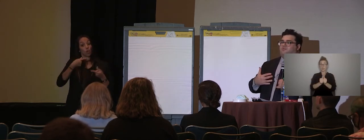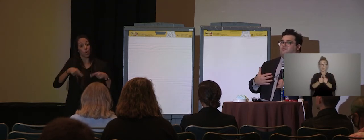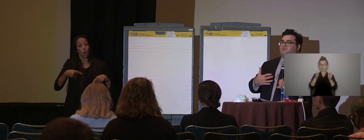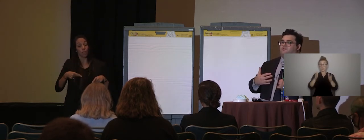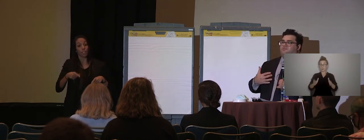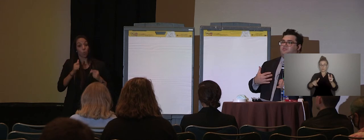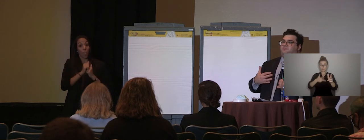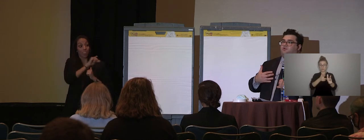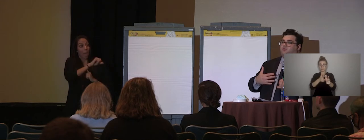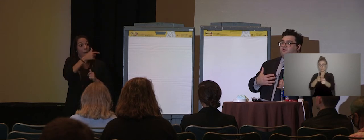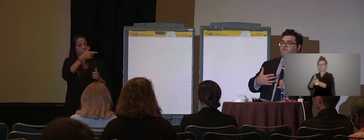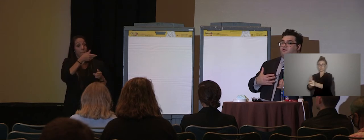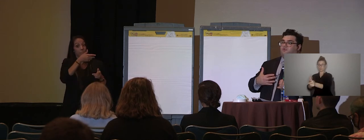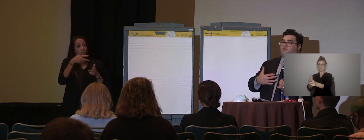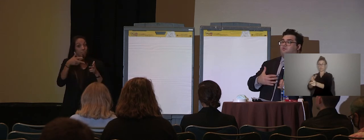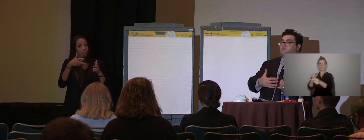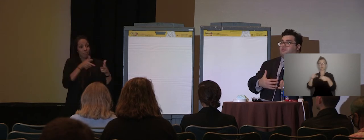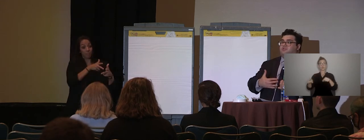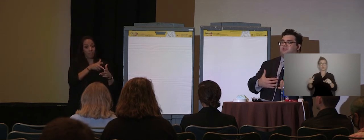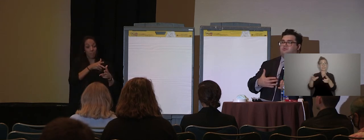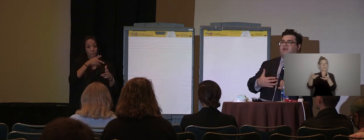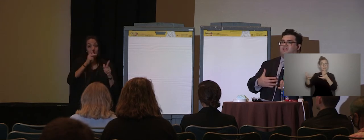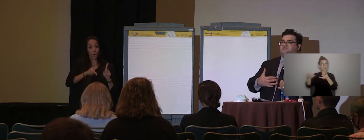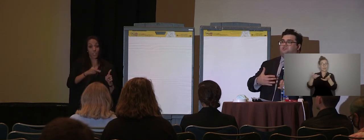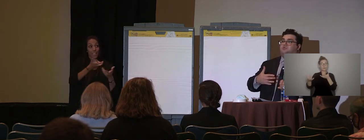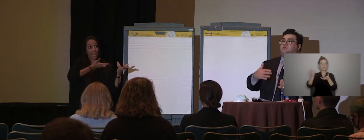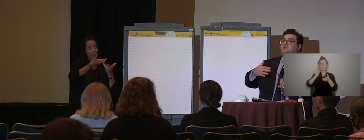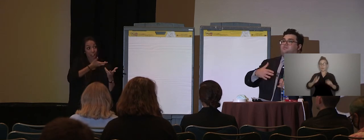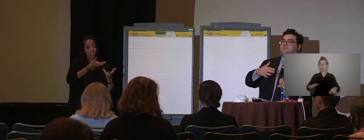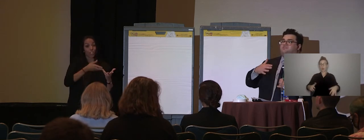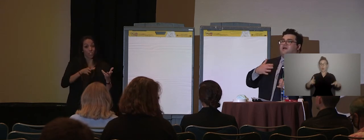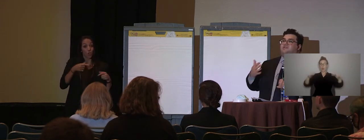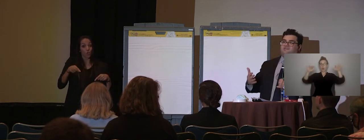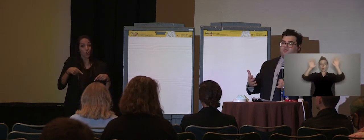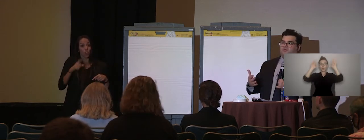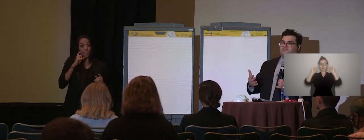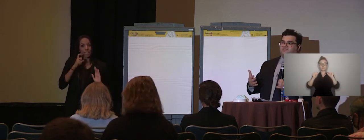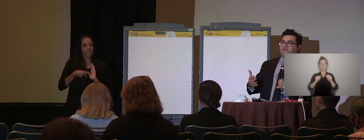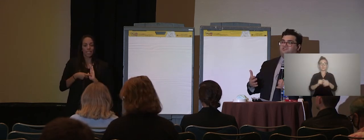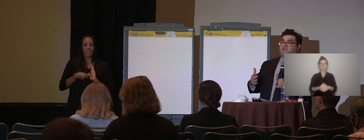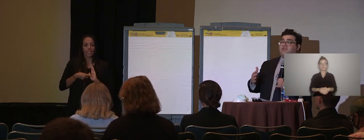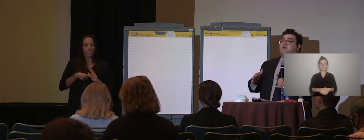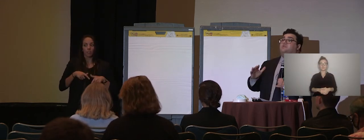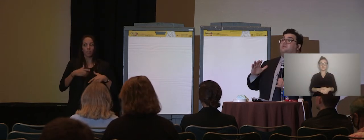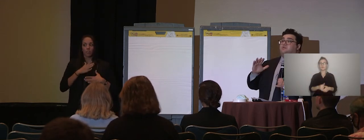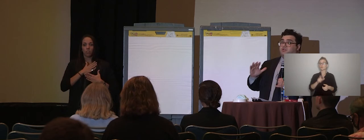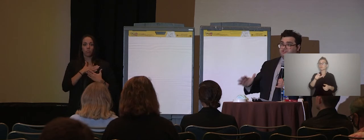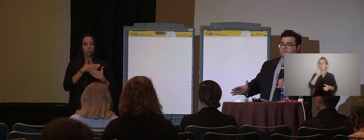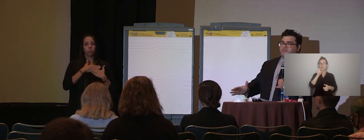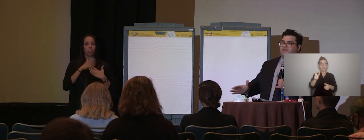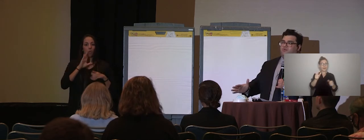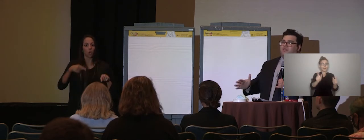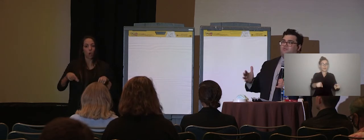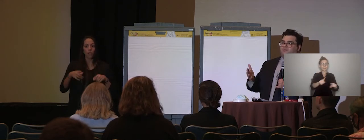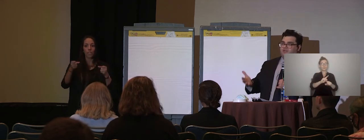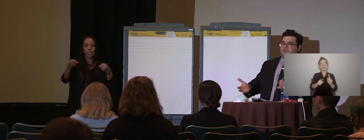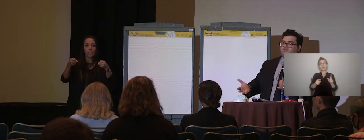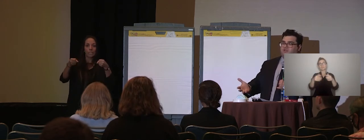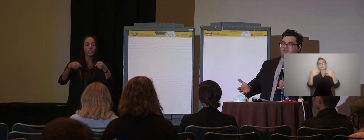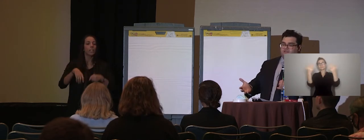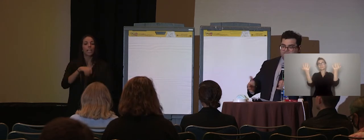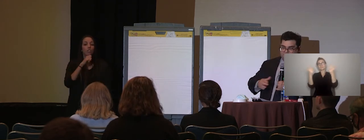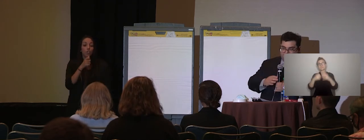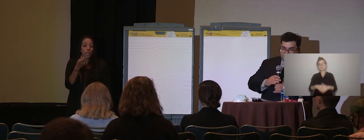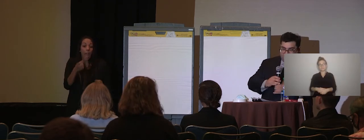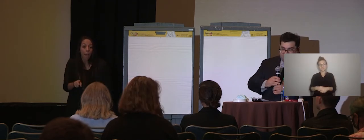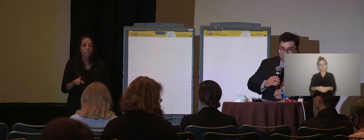the person who's being pulled over or in an interaction, that just heightens the whole situation. Again, it shouldn't be that way, but it is